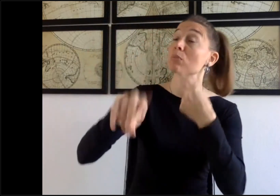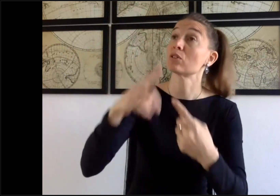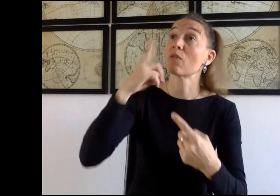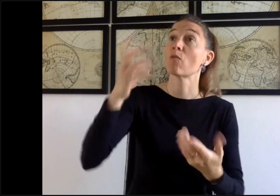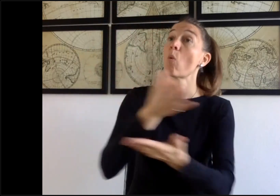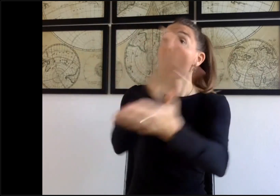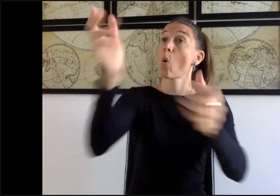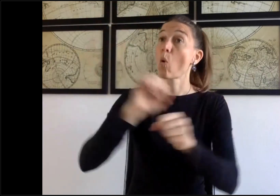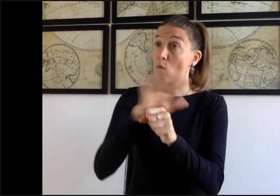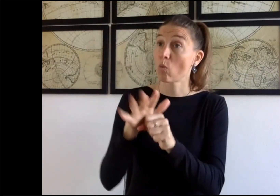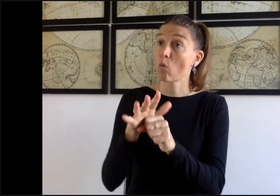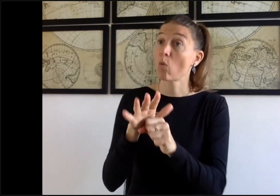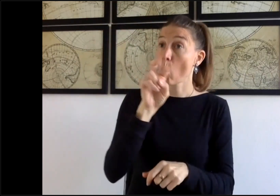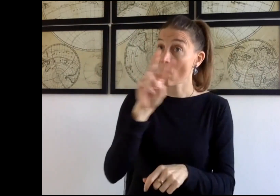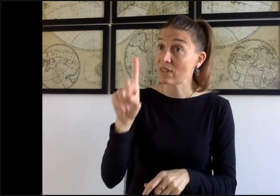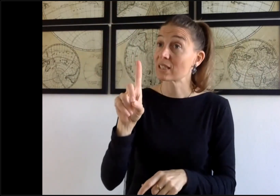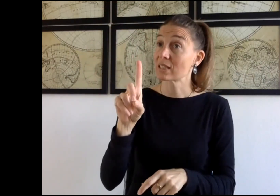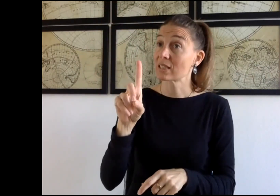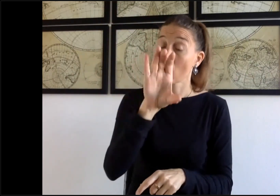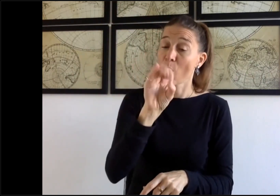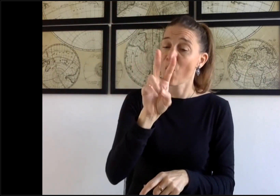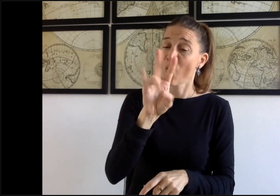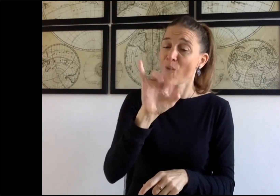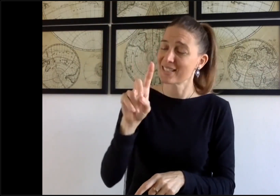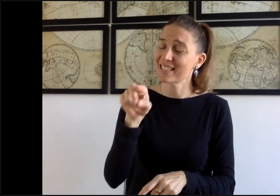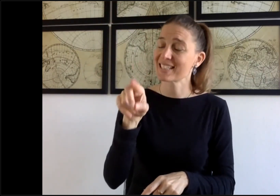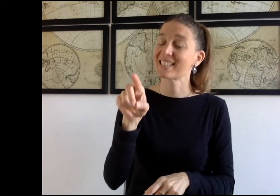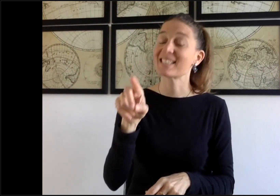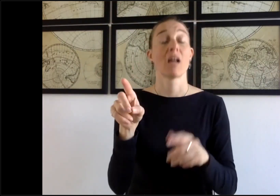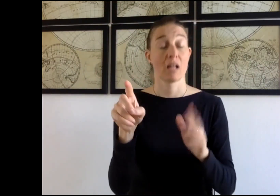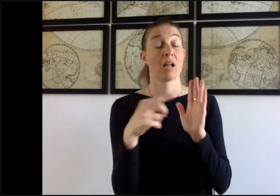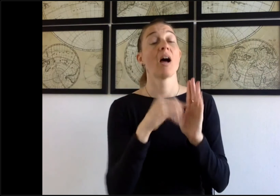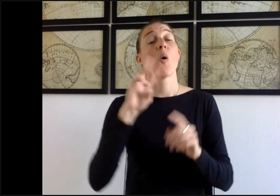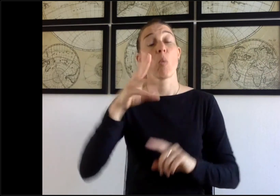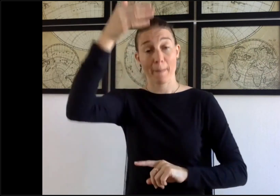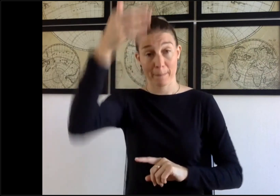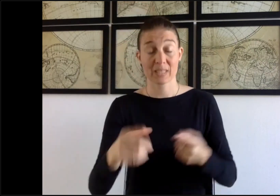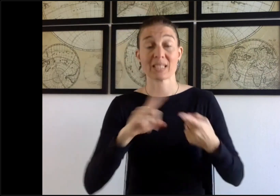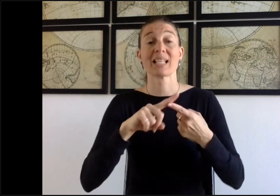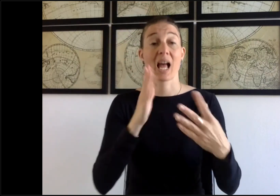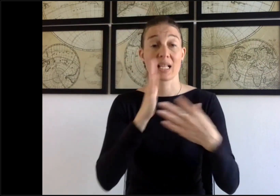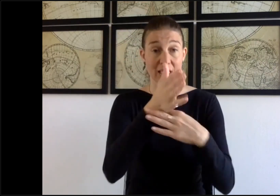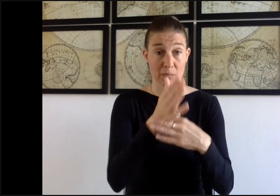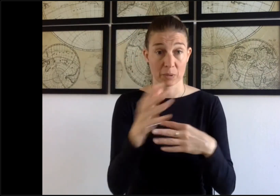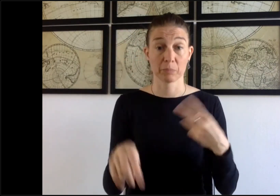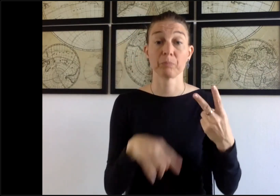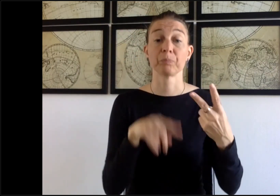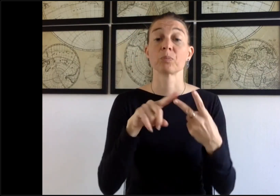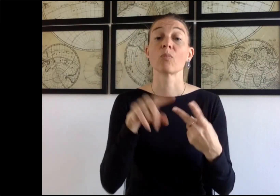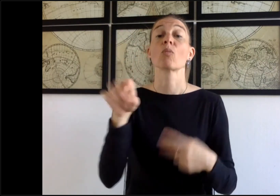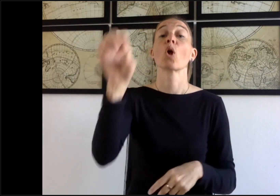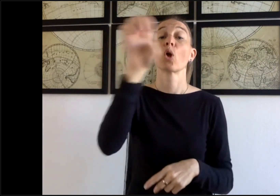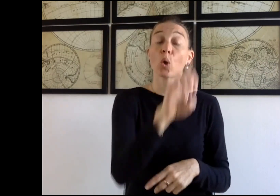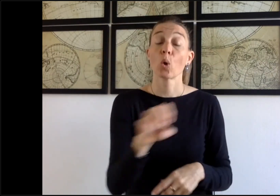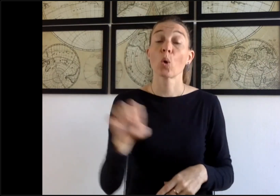with disabilities. Furthermore, regular video messages of the President of the European Commission, von der Leyen, about